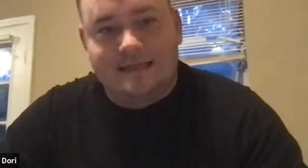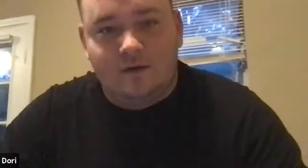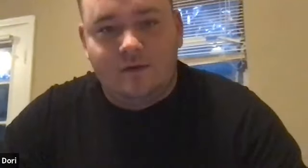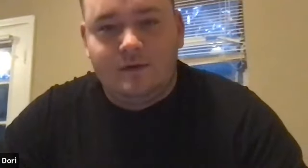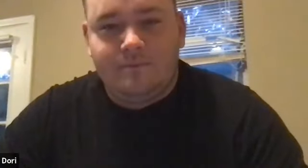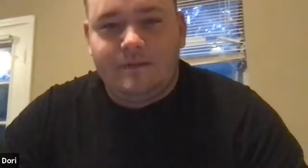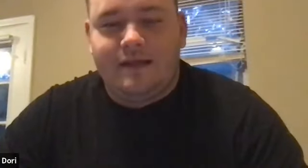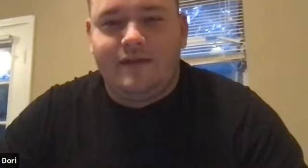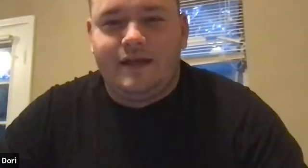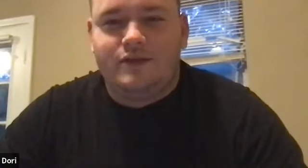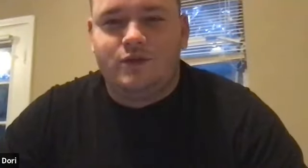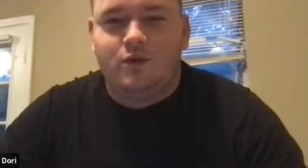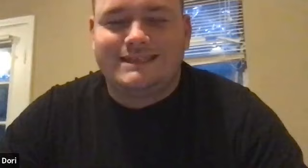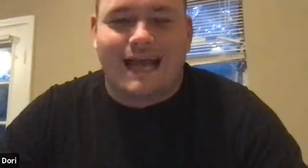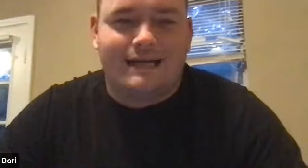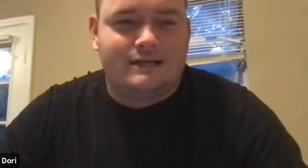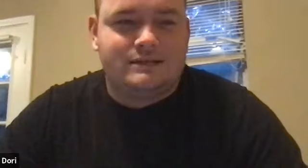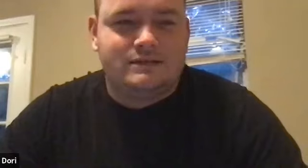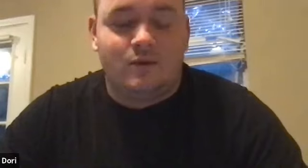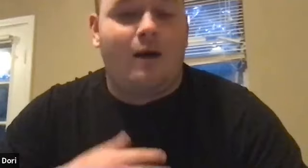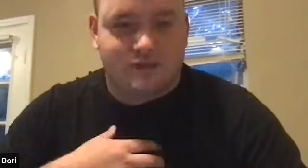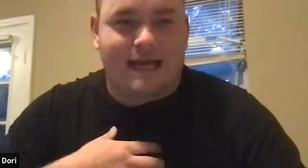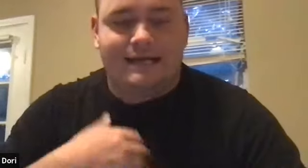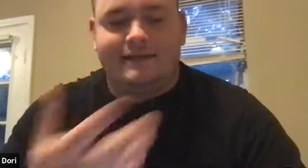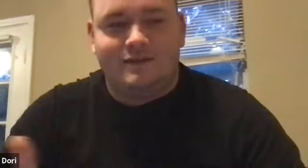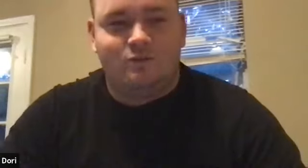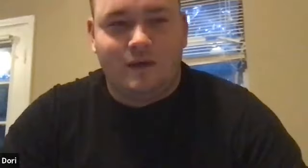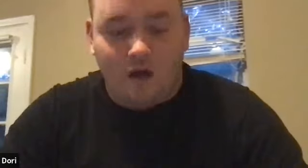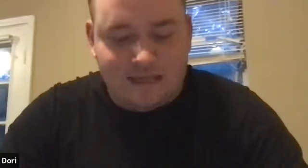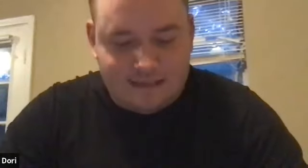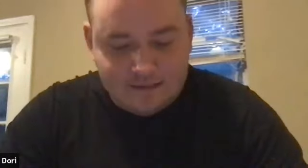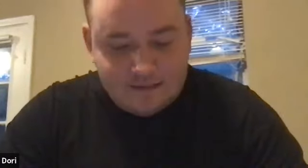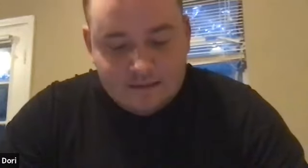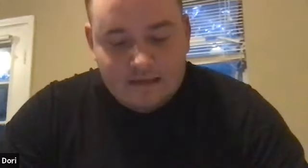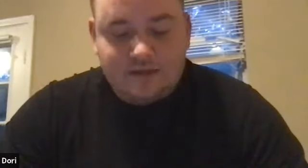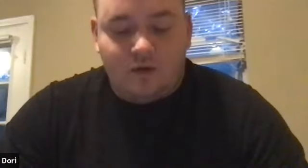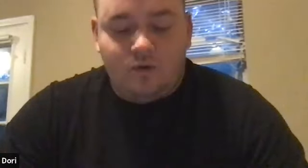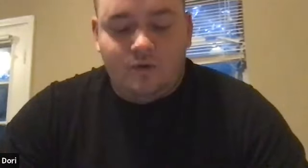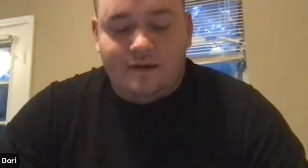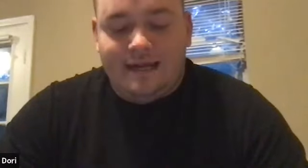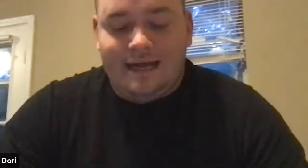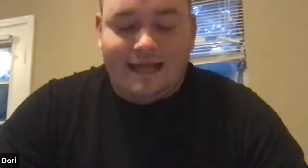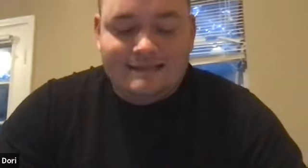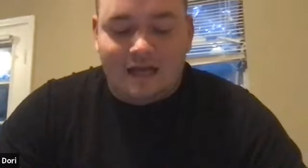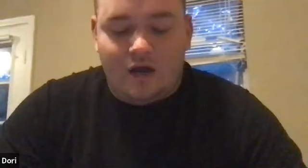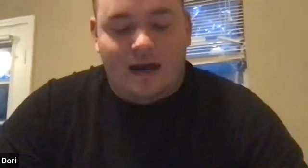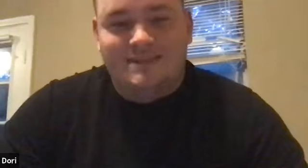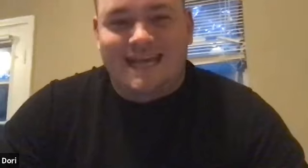ASL, and then you will sign it. Well, I will sign it and then we all sign it. So in ASL, I'm